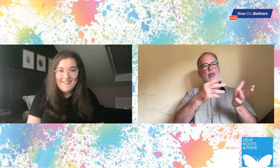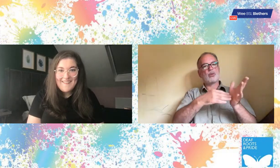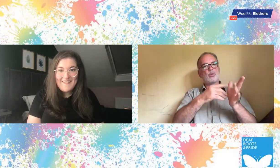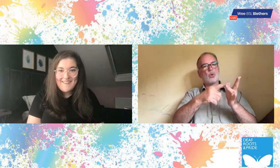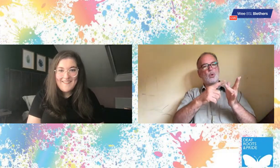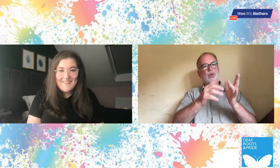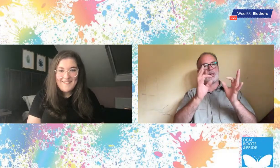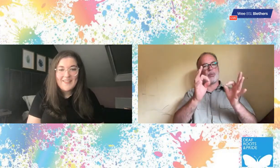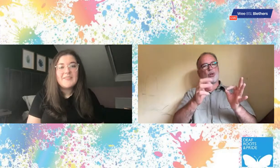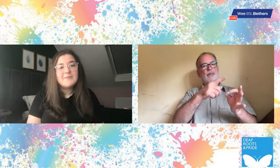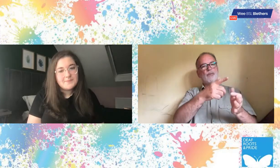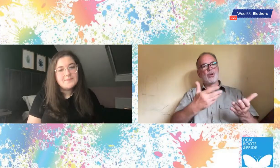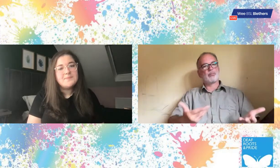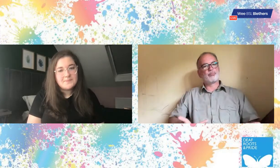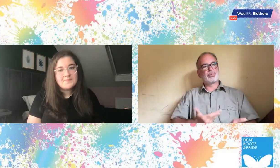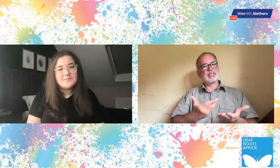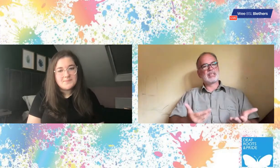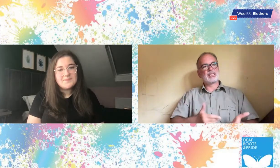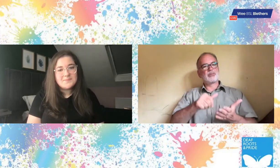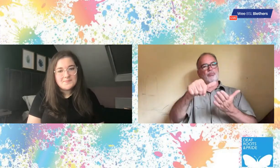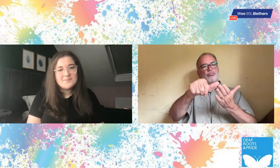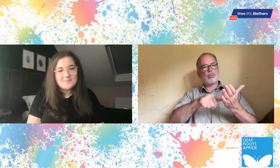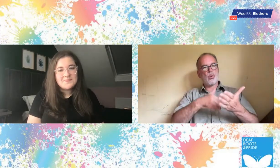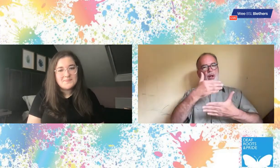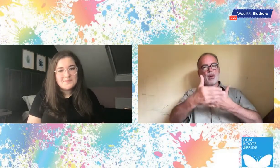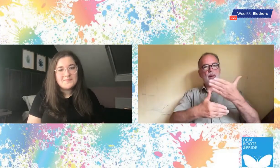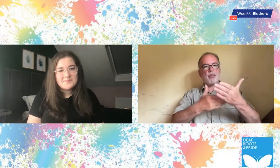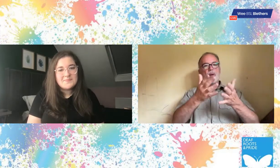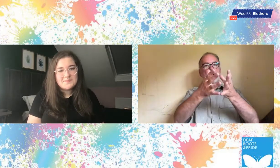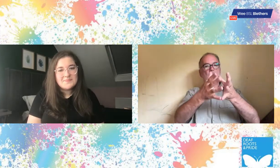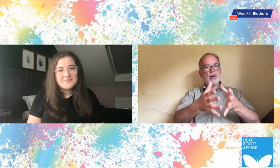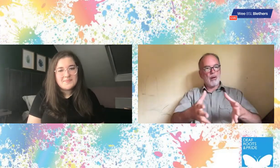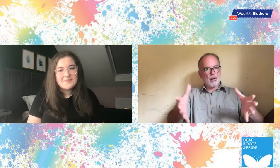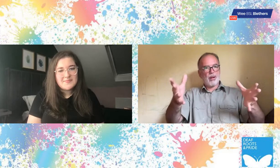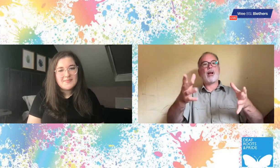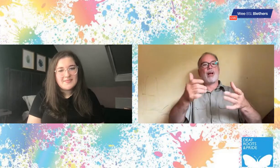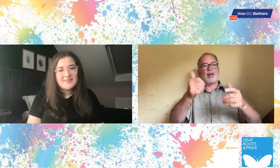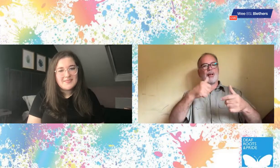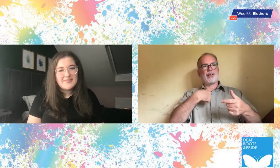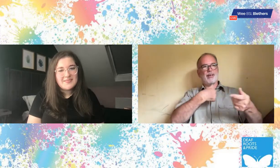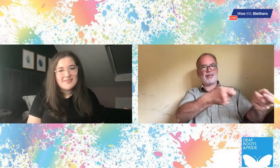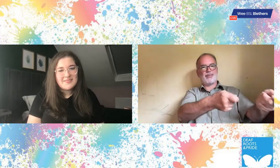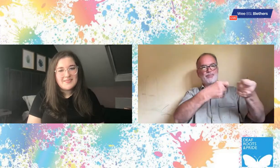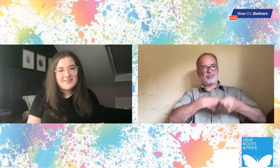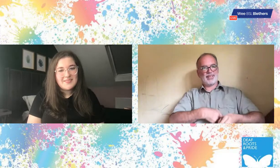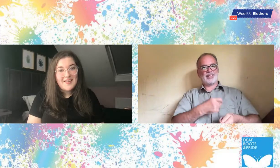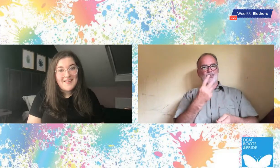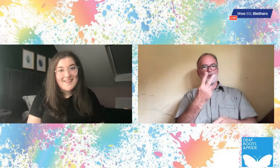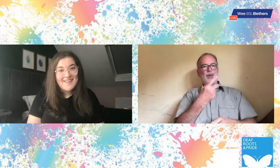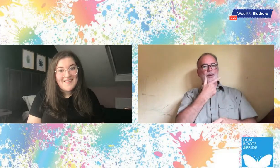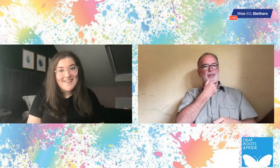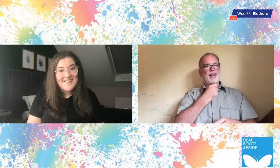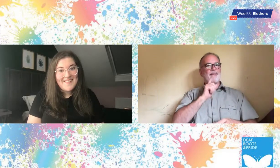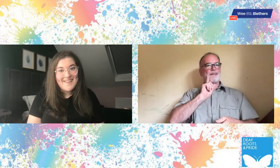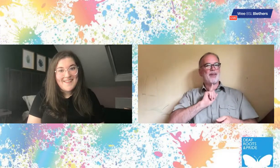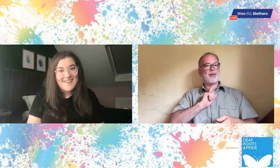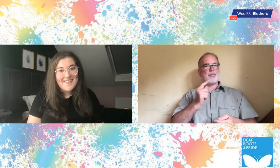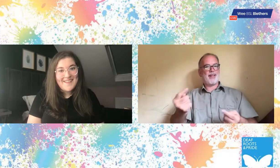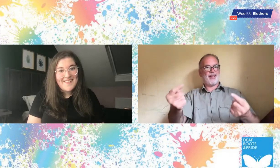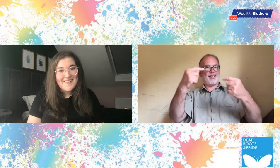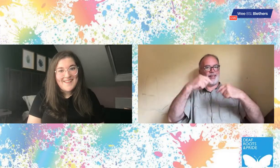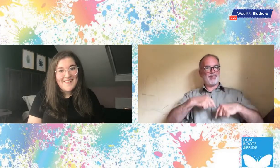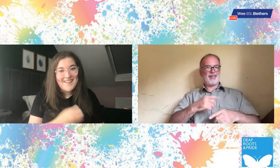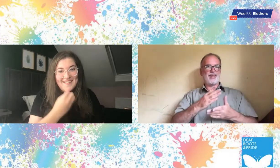China. Okay. So it was given to another zoo, actually, specifically for the purposes of breeding, for their breeding program. And that